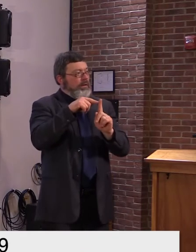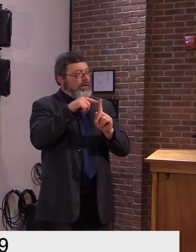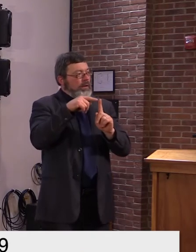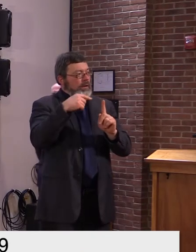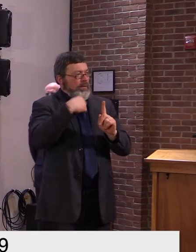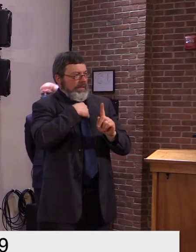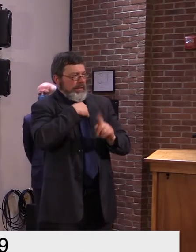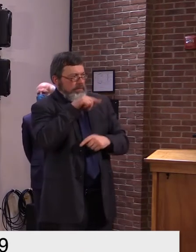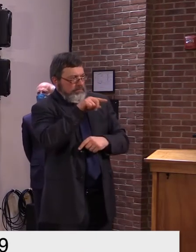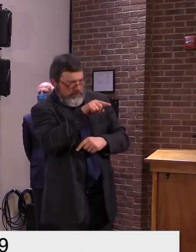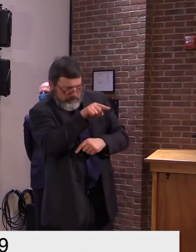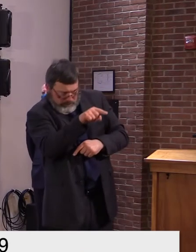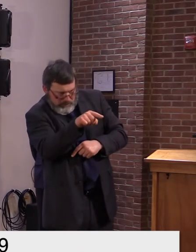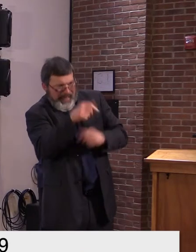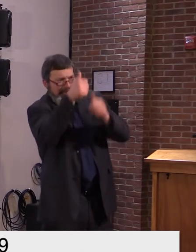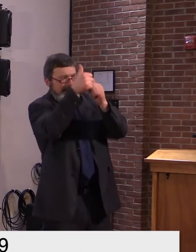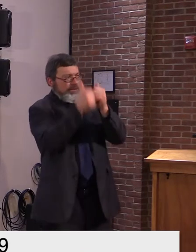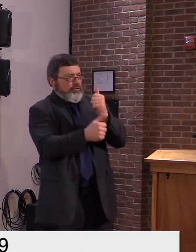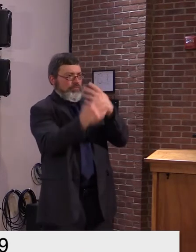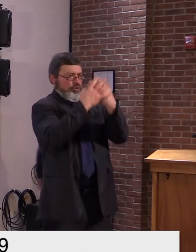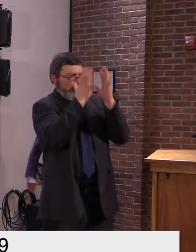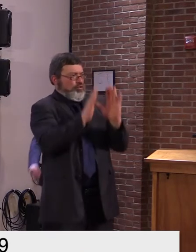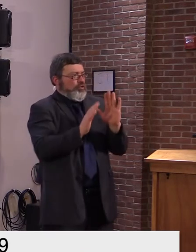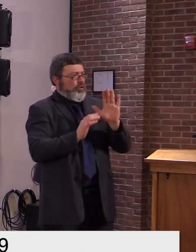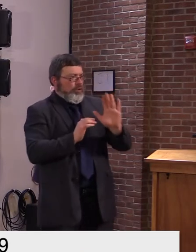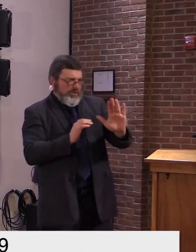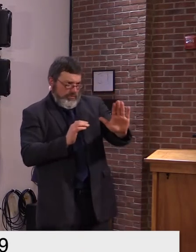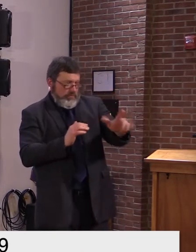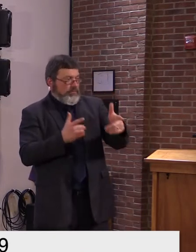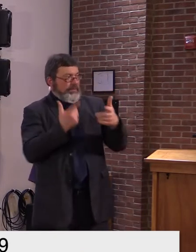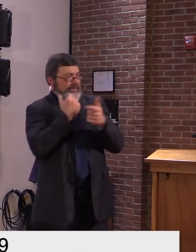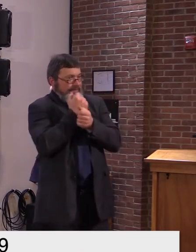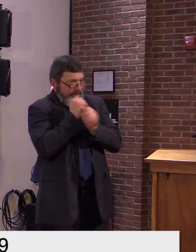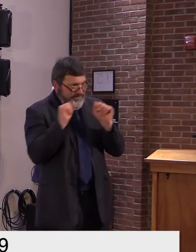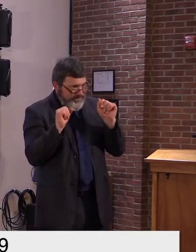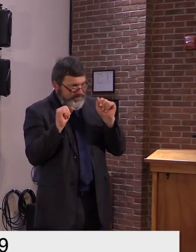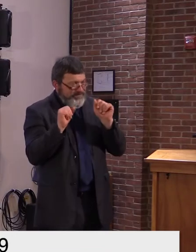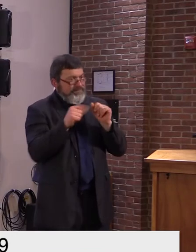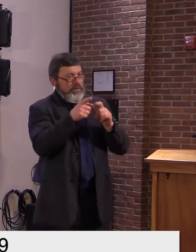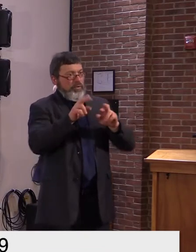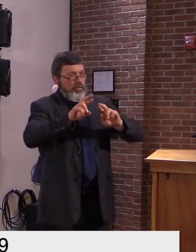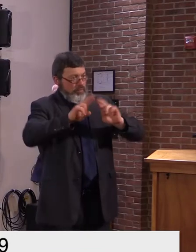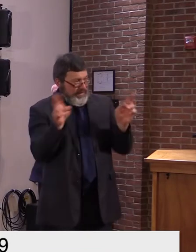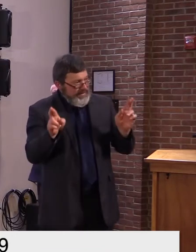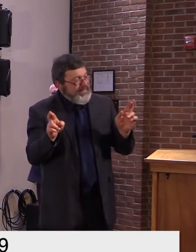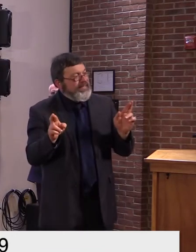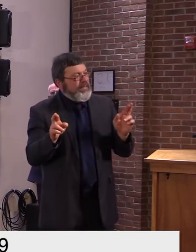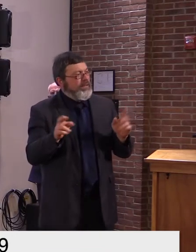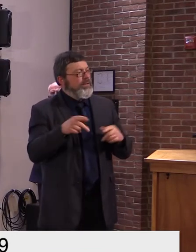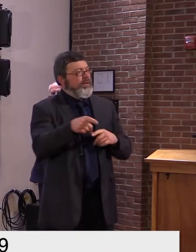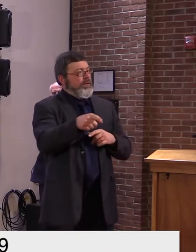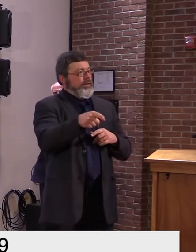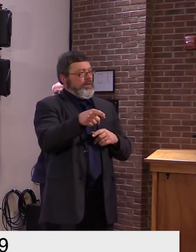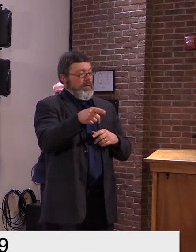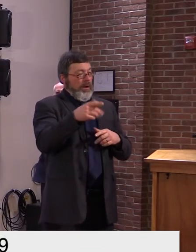don't know the particulars of that case. It might be a Jim Baker question.